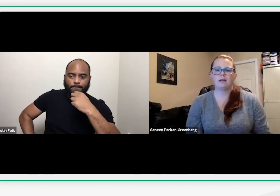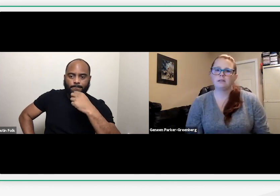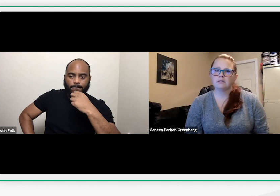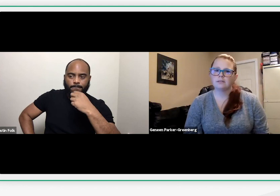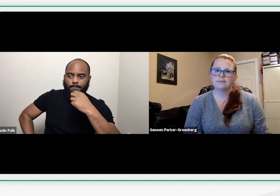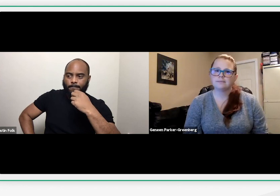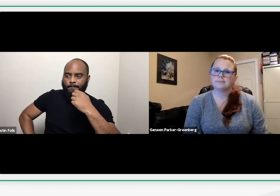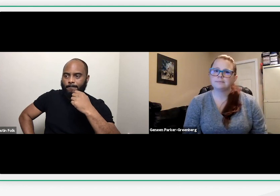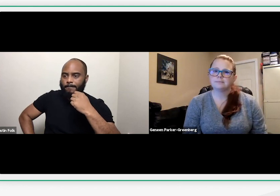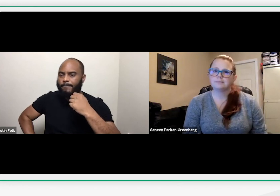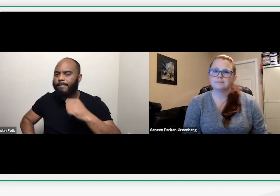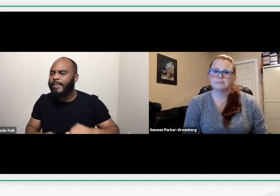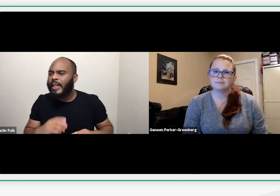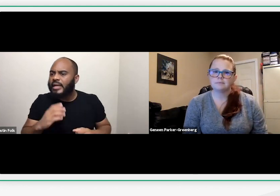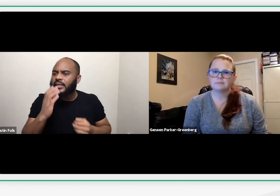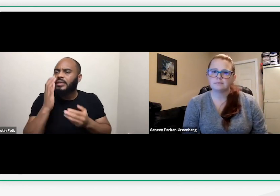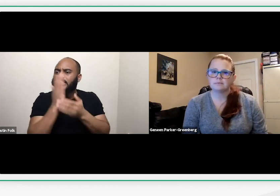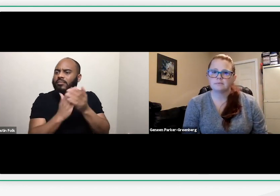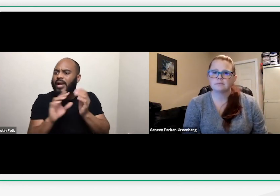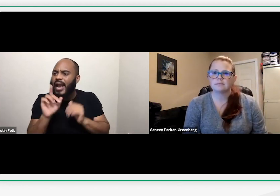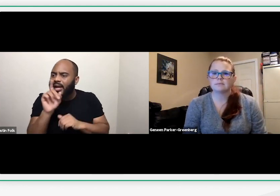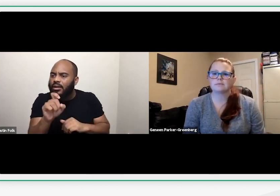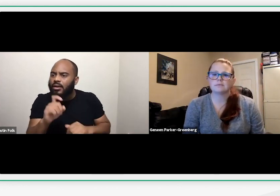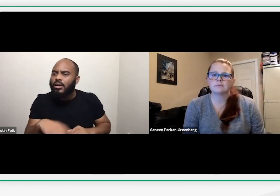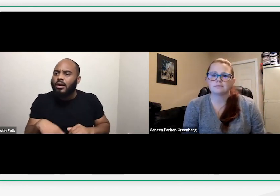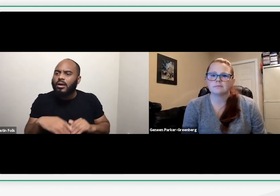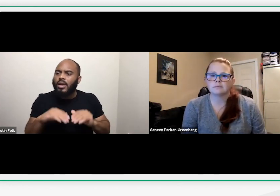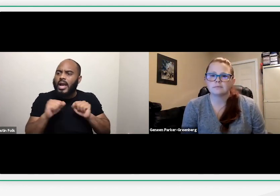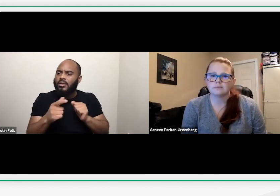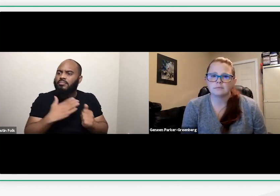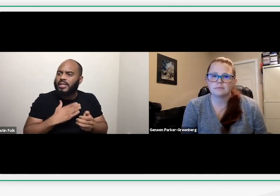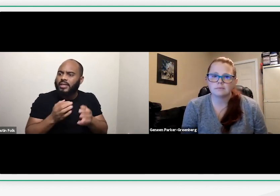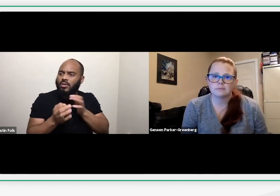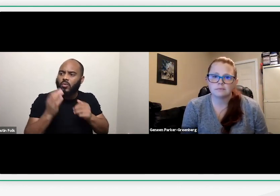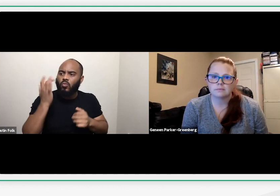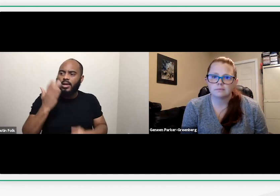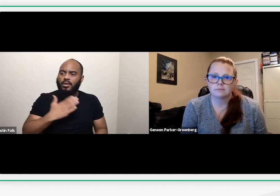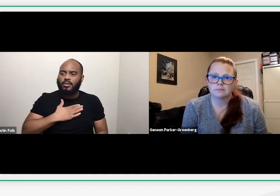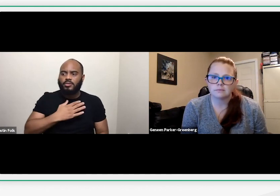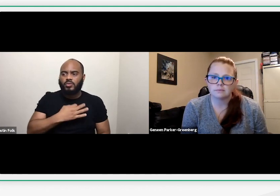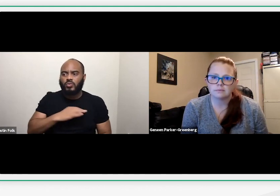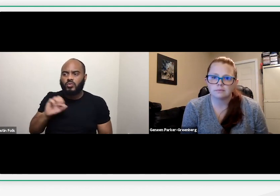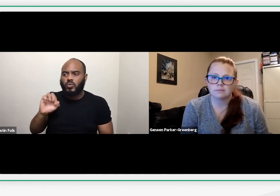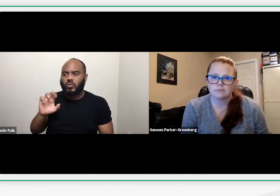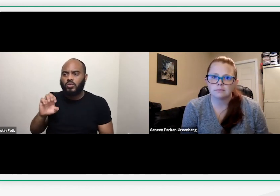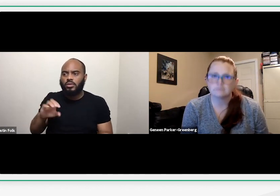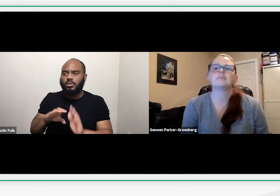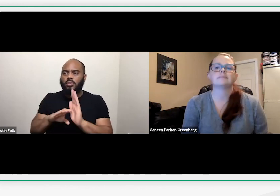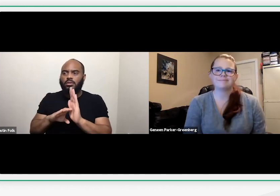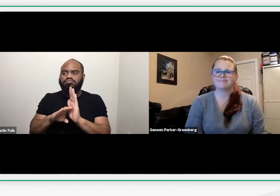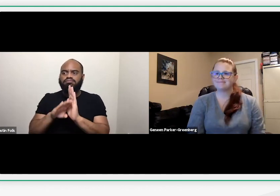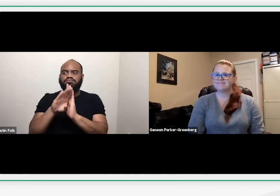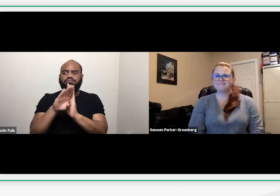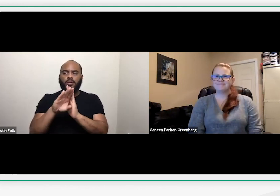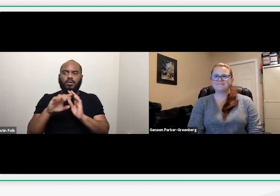All of that should be available on the website. This is Justin speaking. I see another question that says, can